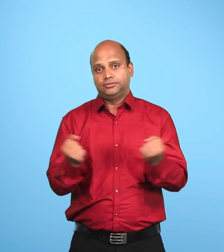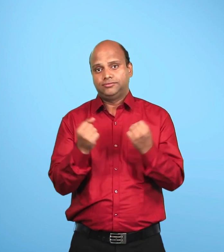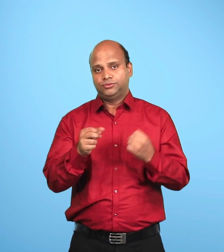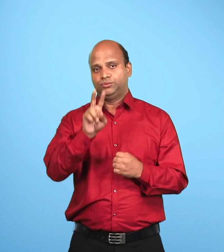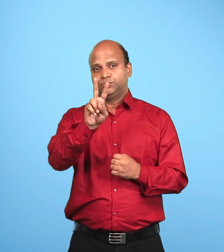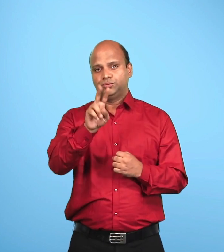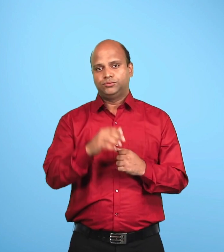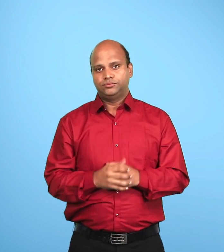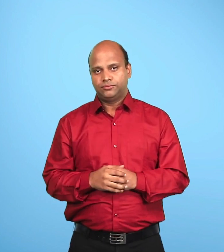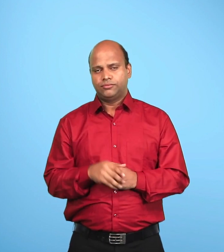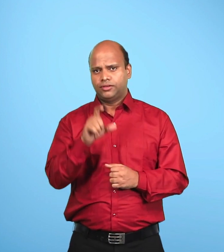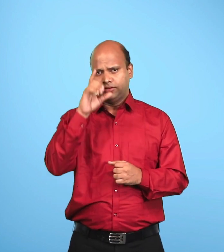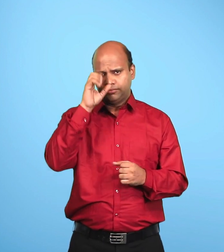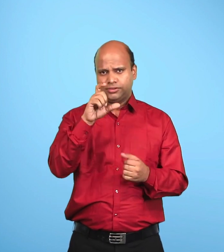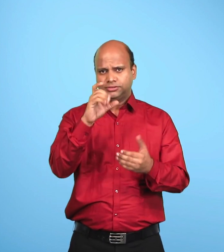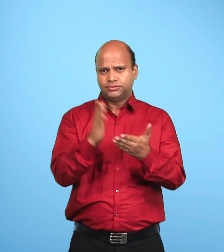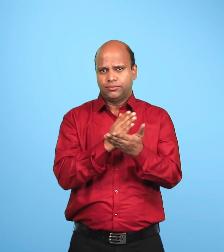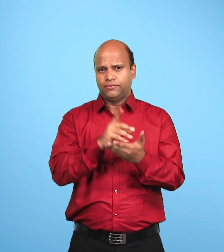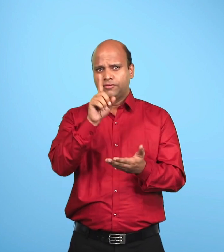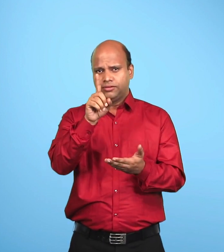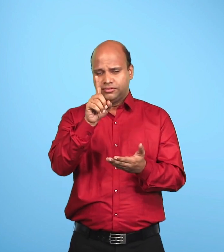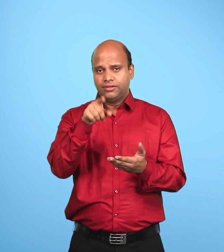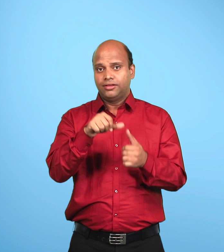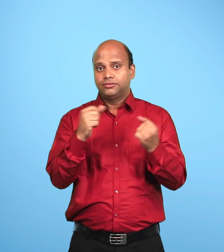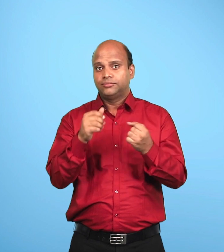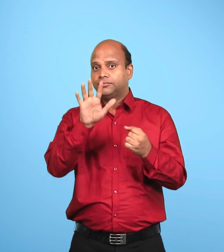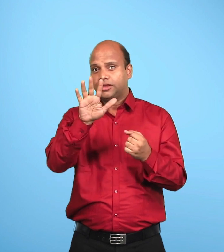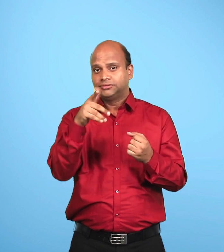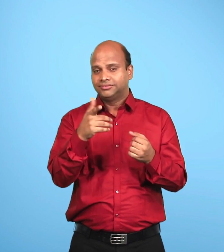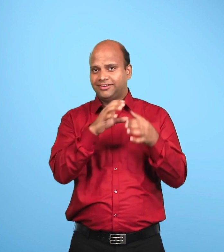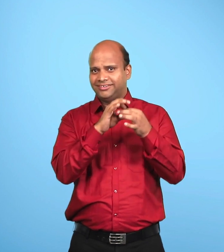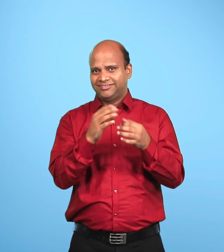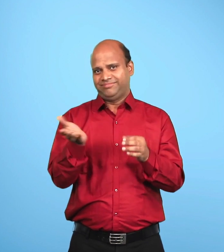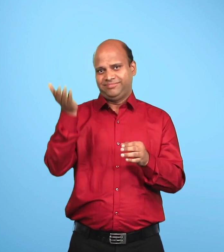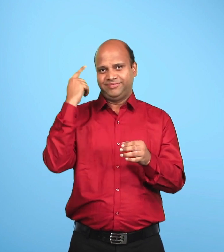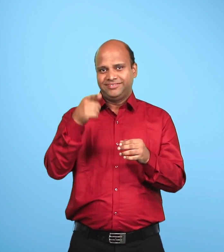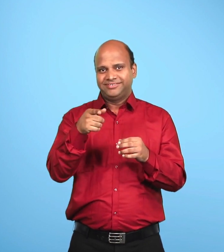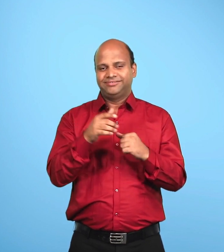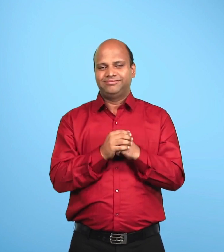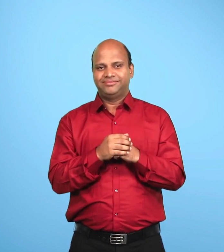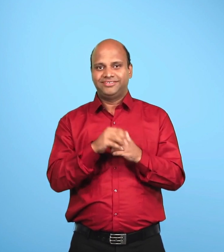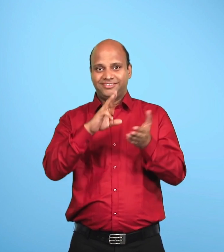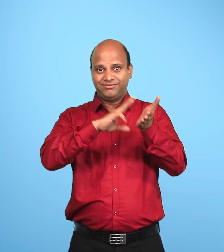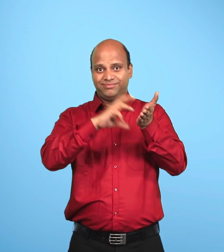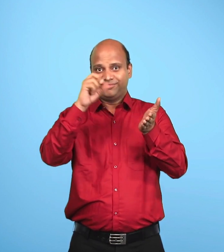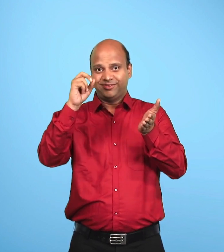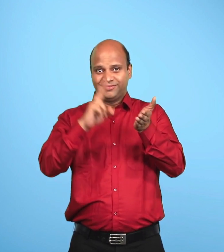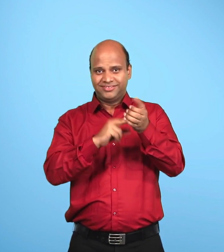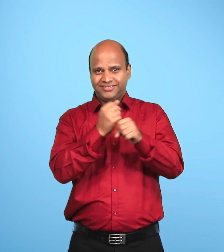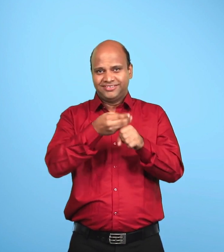Activity 2. Recall Activity 5 in Chapter 1. We made sprouts